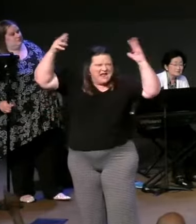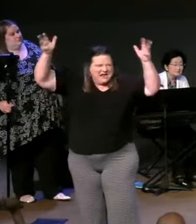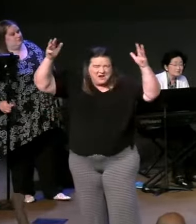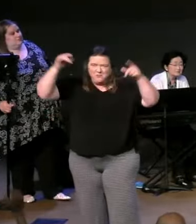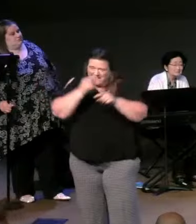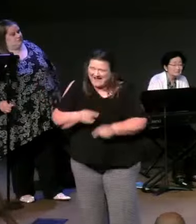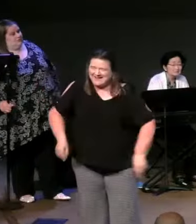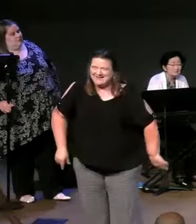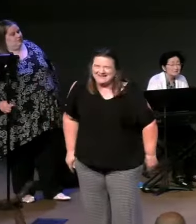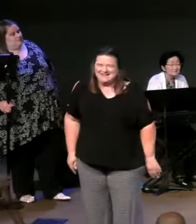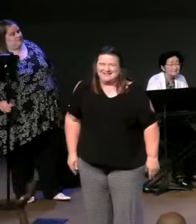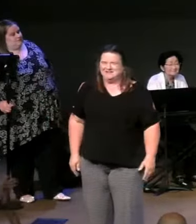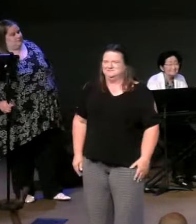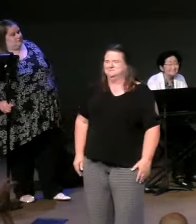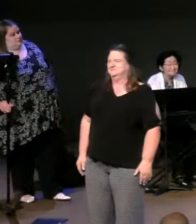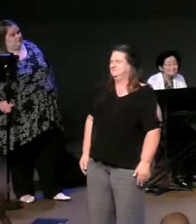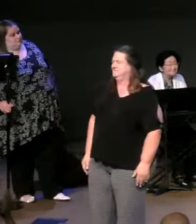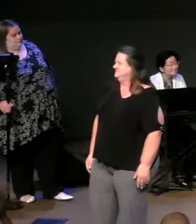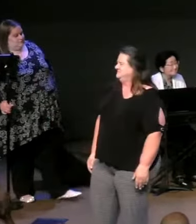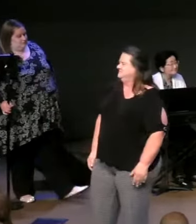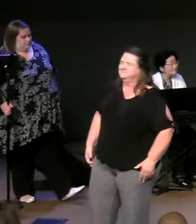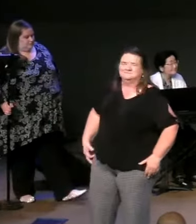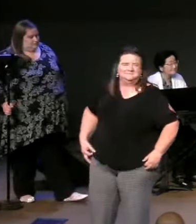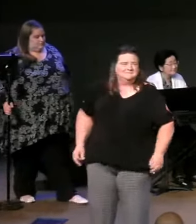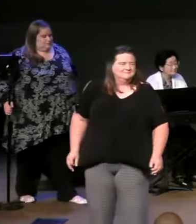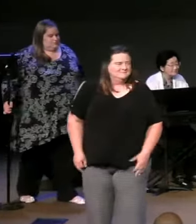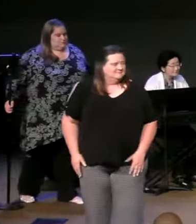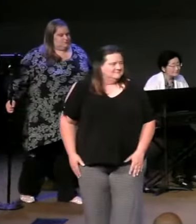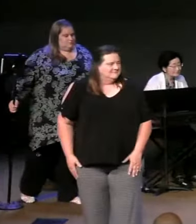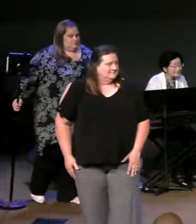Amen? Amen.